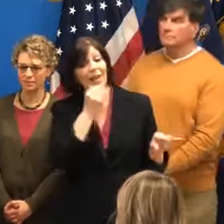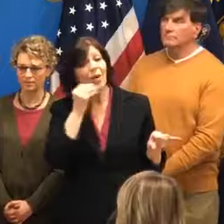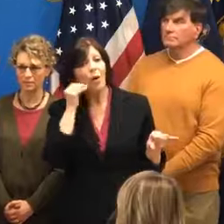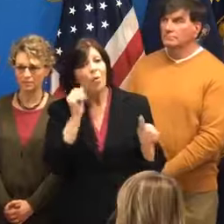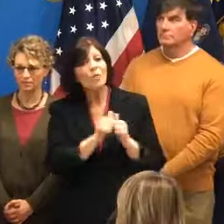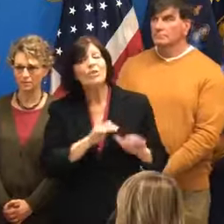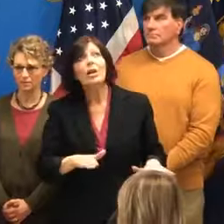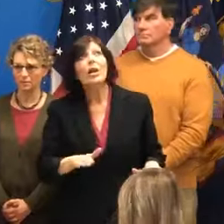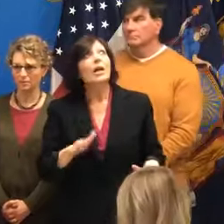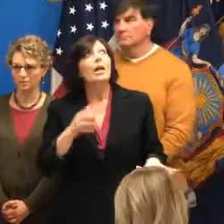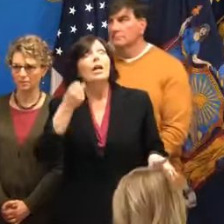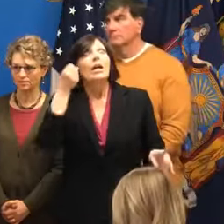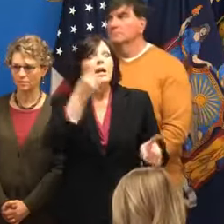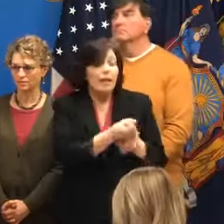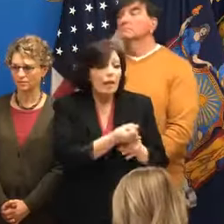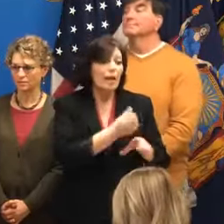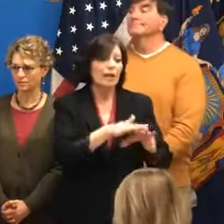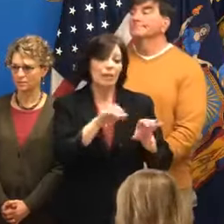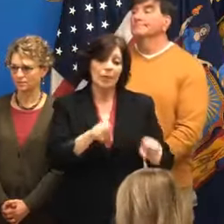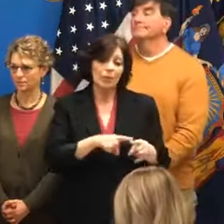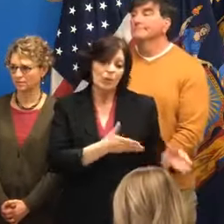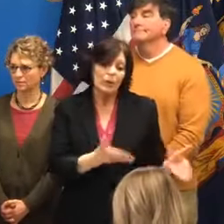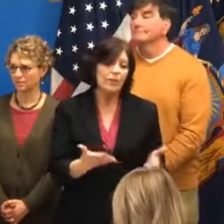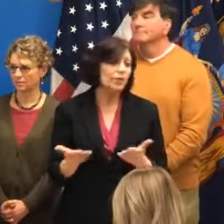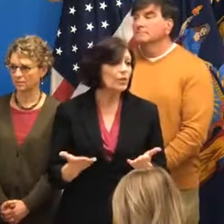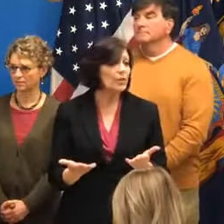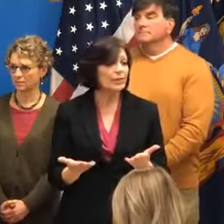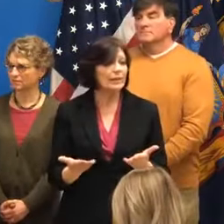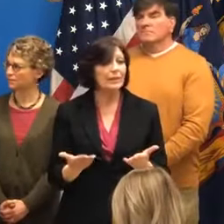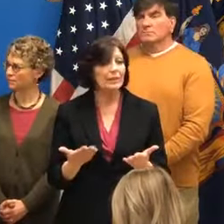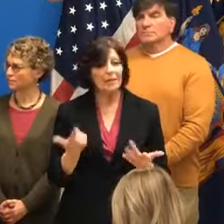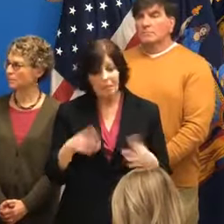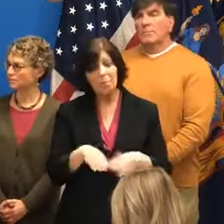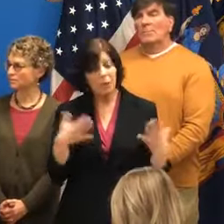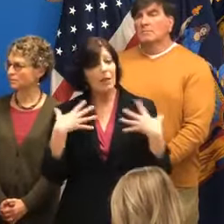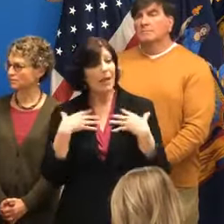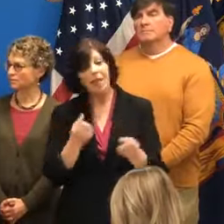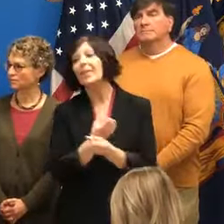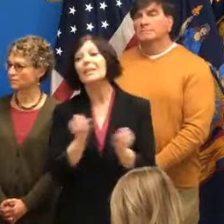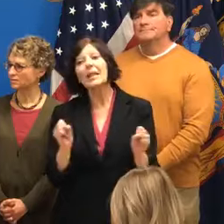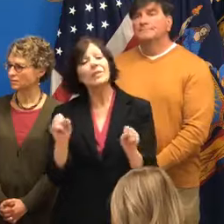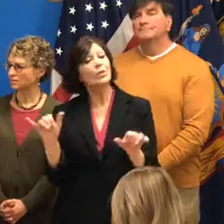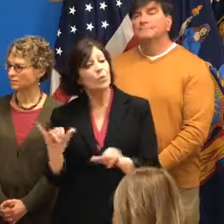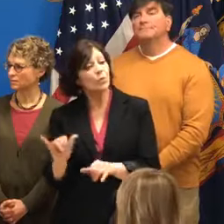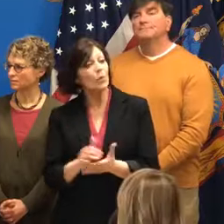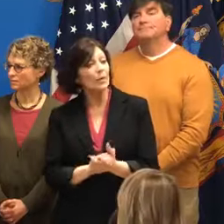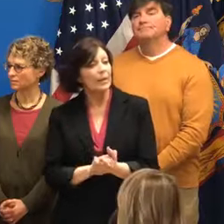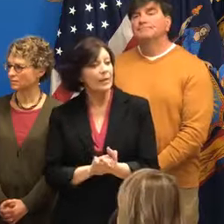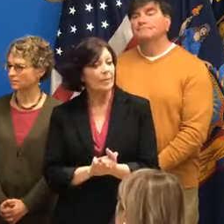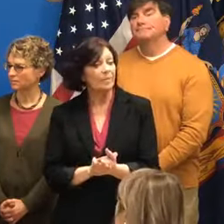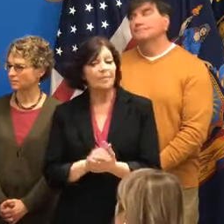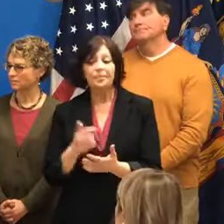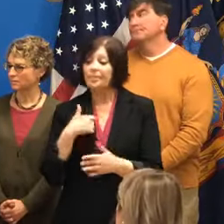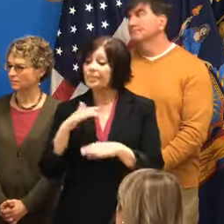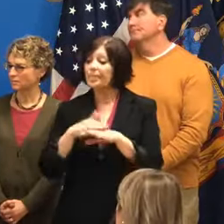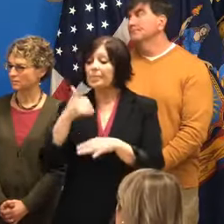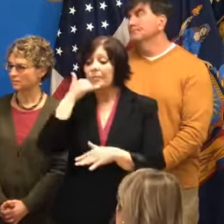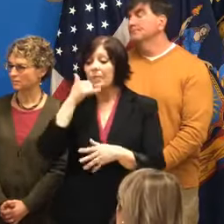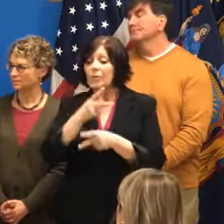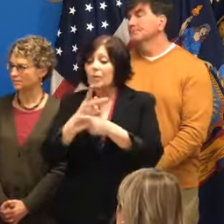huge impact on our ability to deliver services, including in the public health and safety fields. I was on the phone with